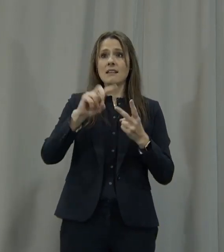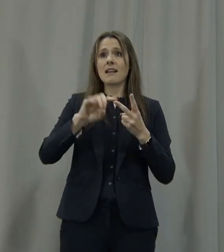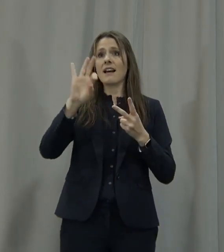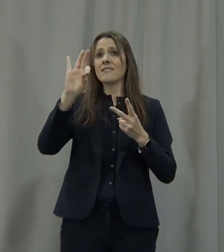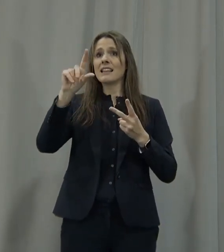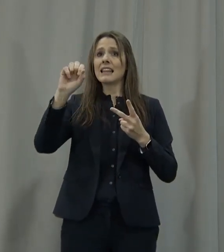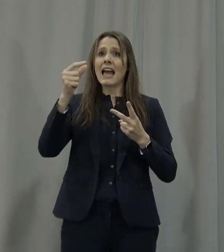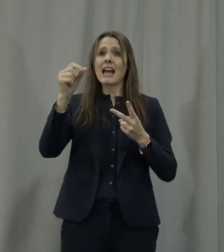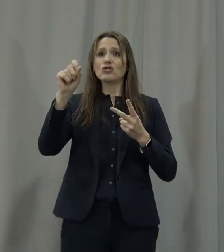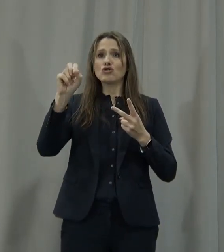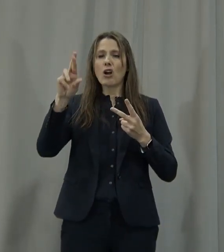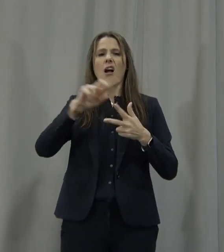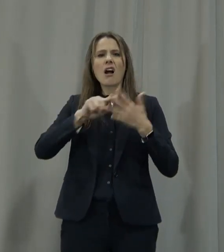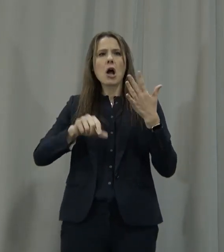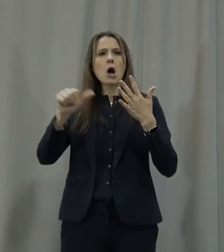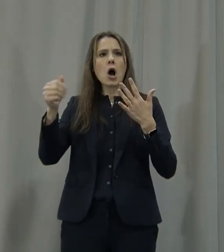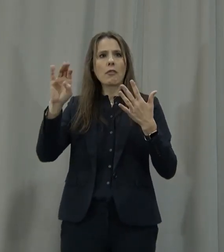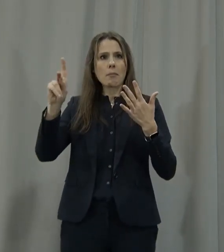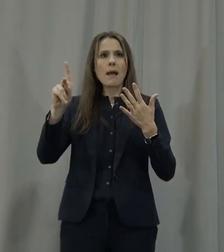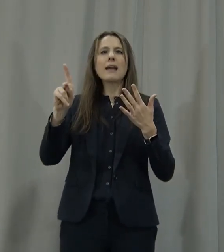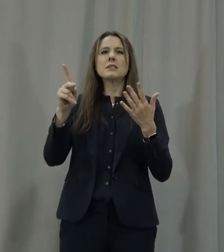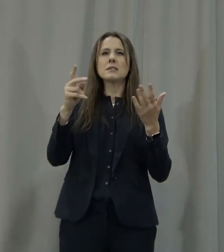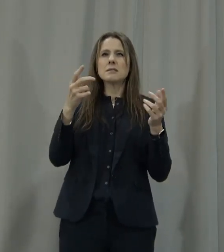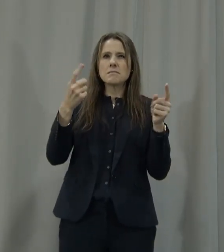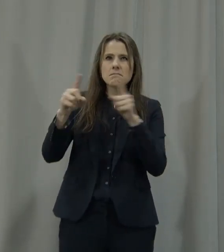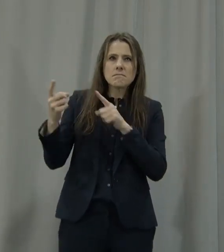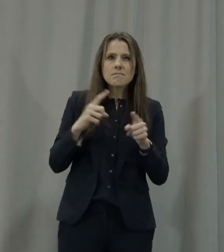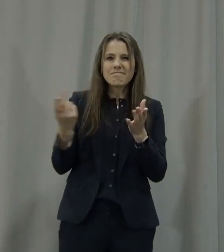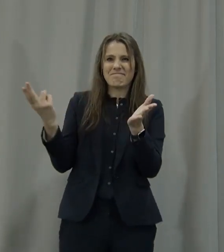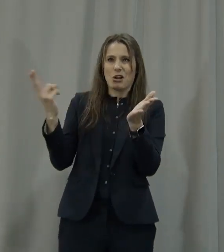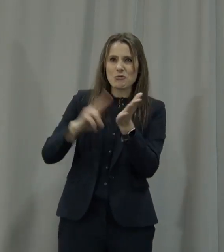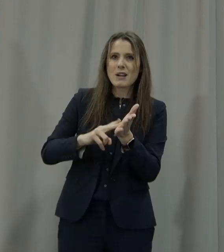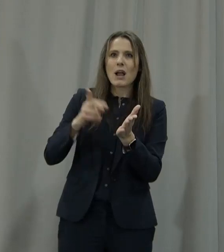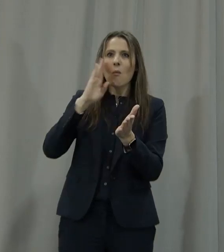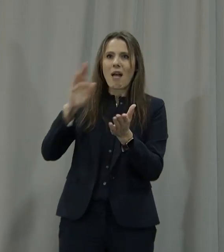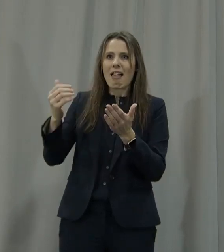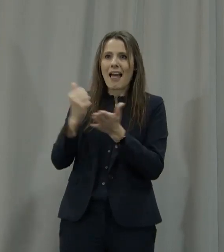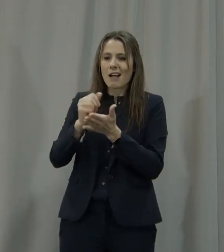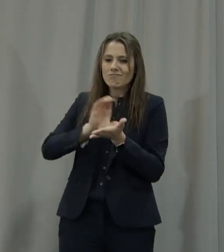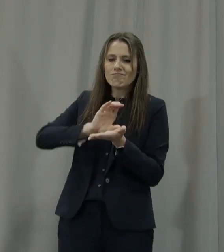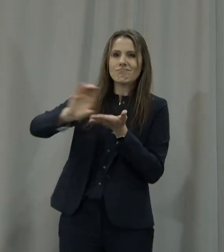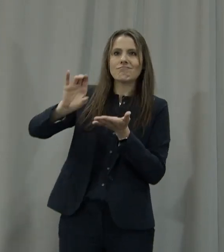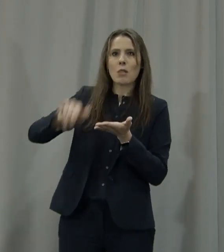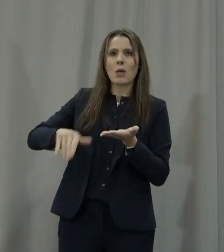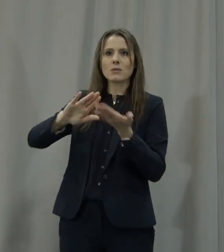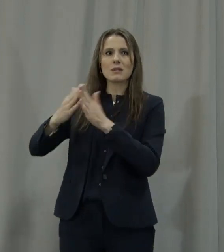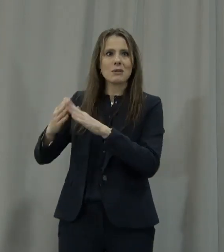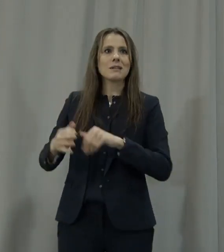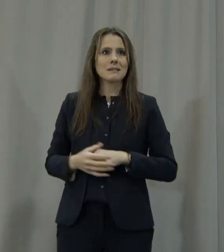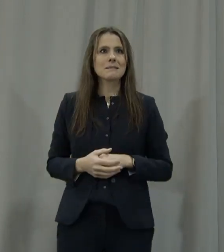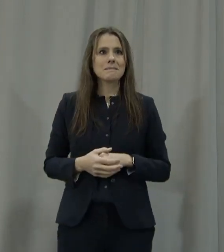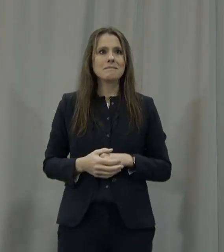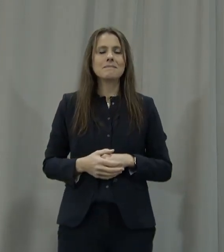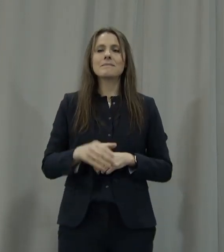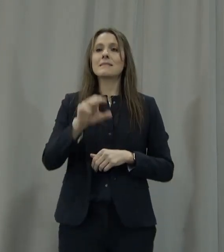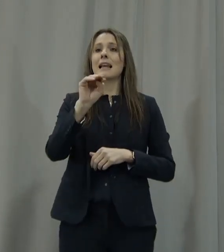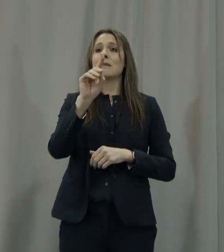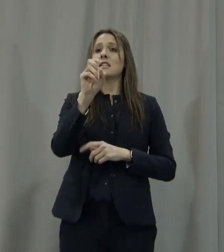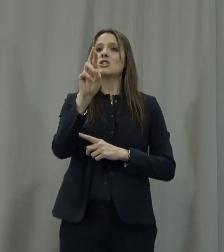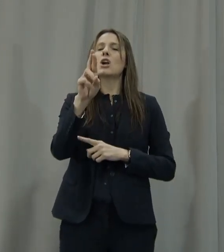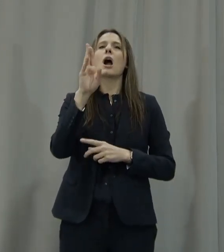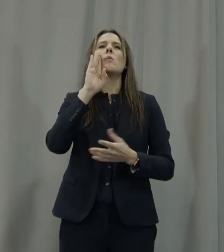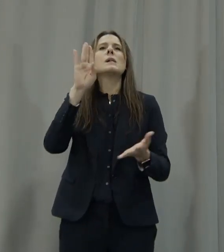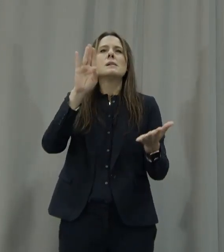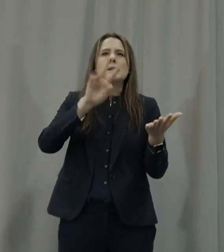negotiate community benefit agreements. Also, the Michigan Department of Civil Rights intends to explore the